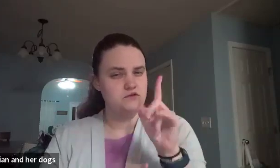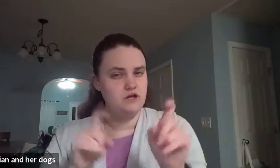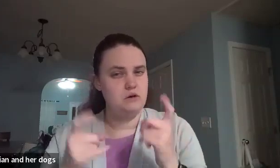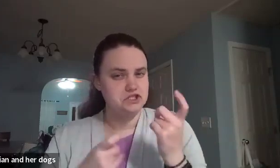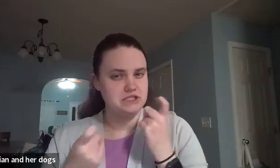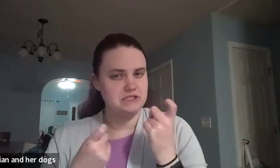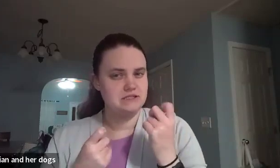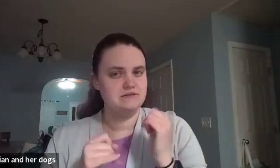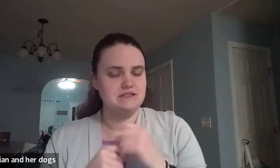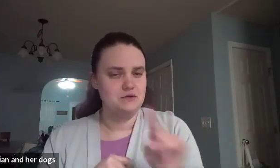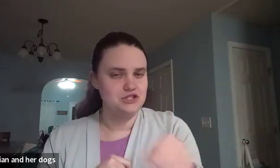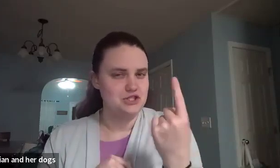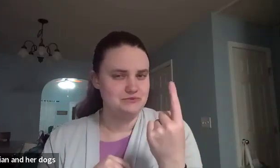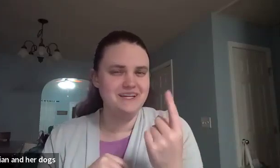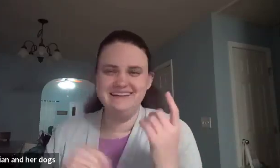for any questions because I know it's just you.